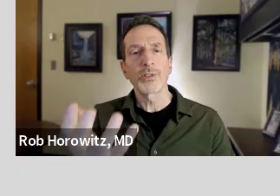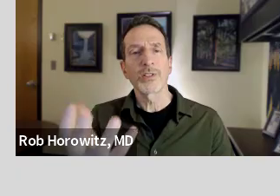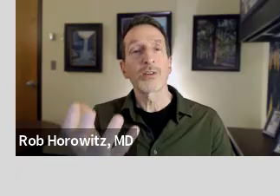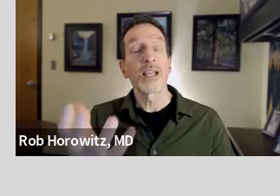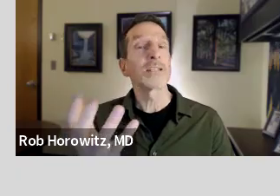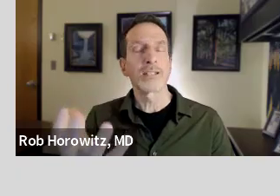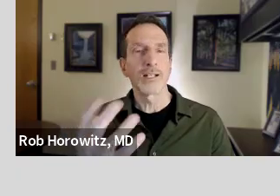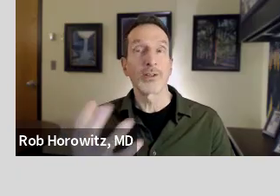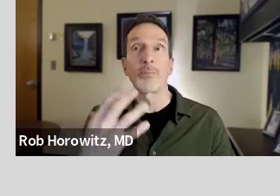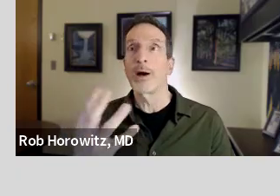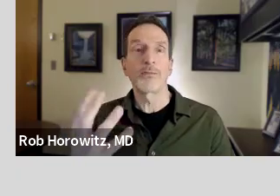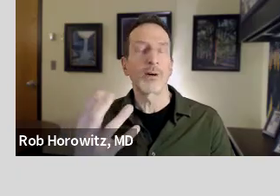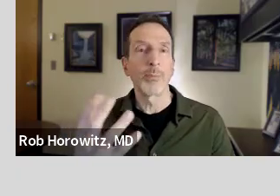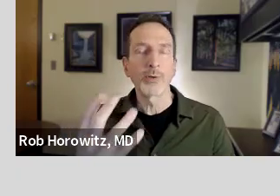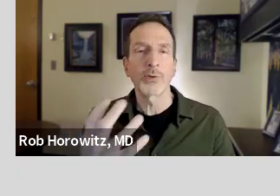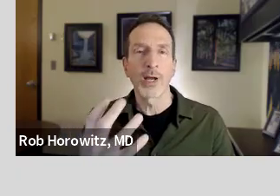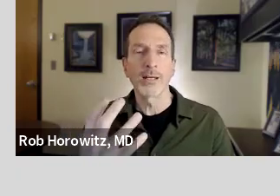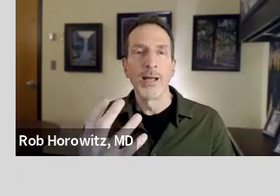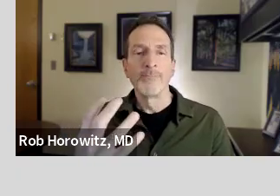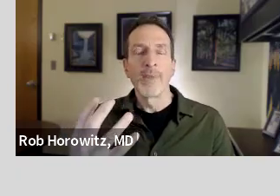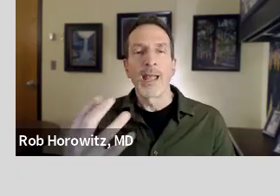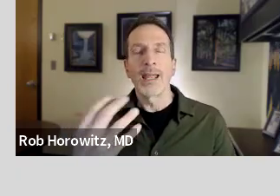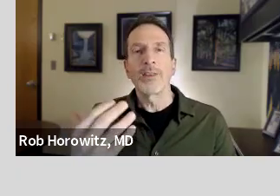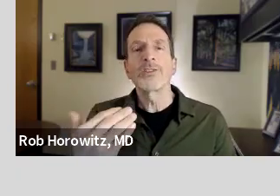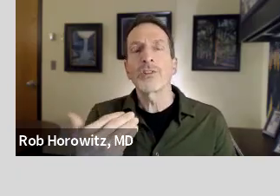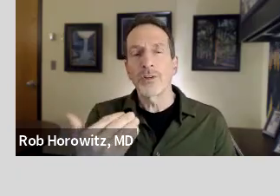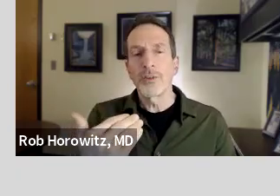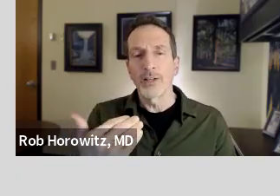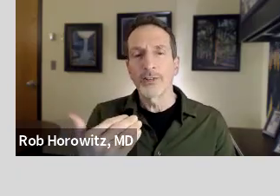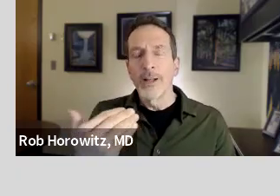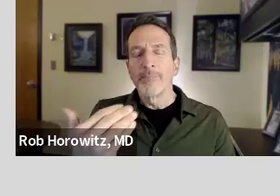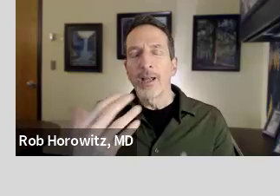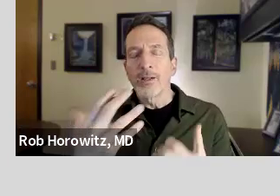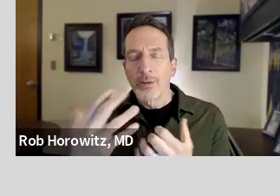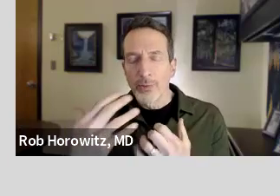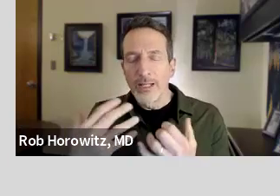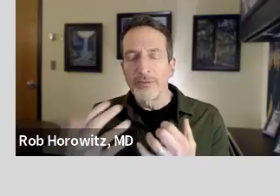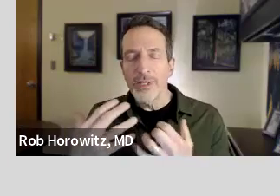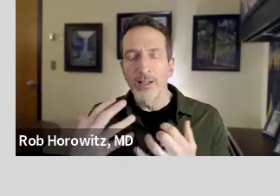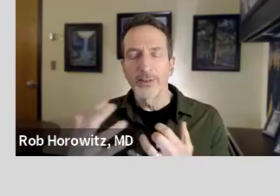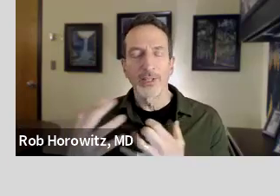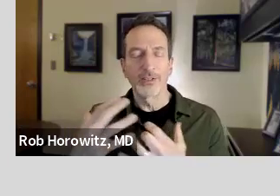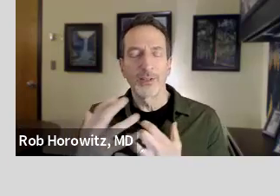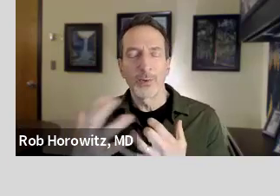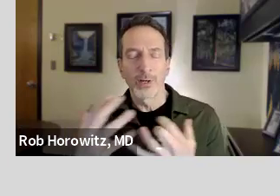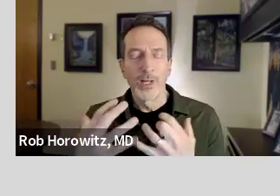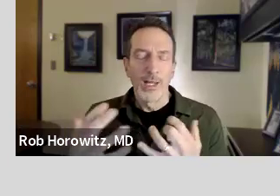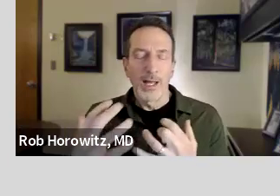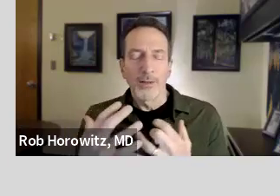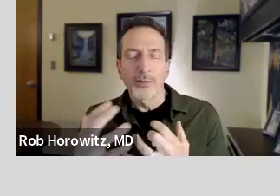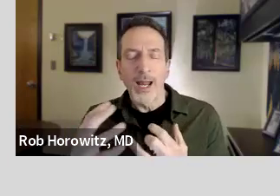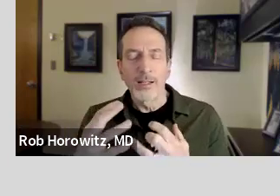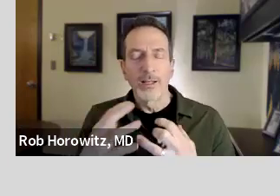core emotions are necessary. They're part of our birthright, and they serve us. Grief tells us that